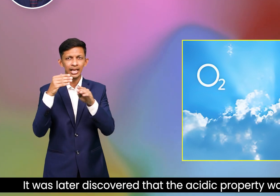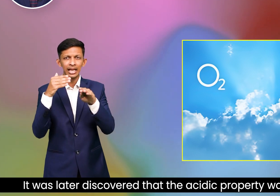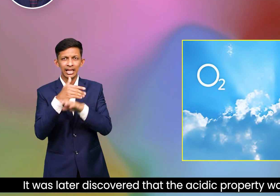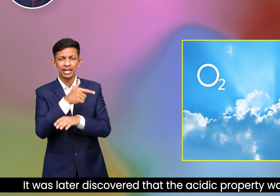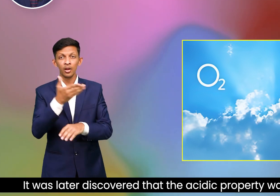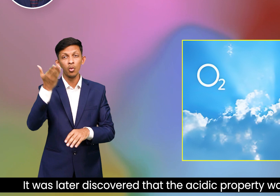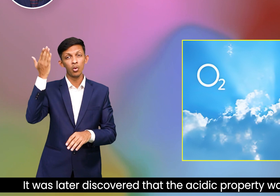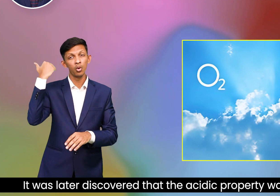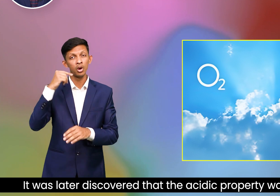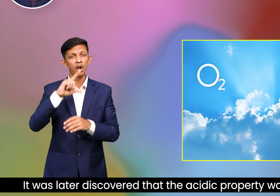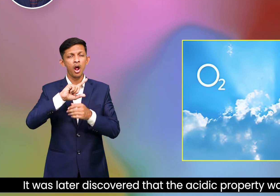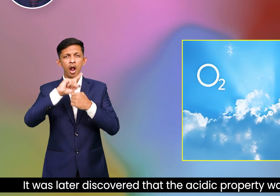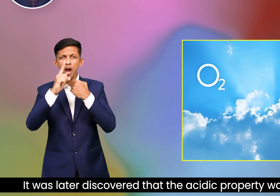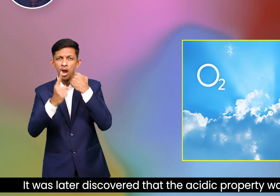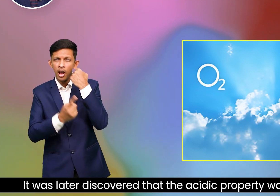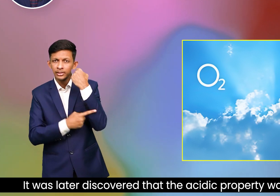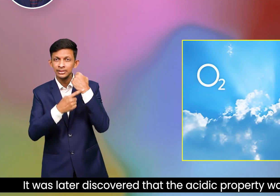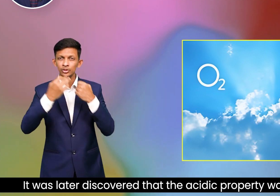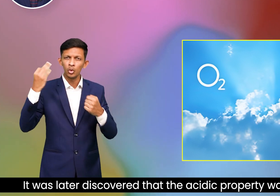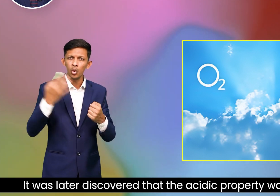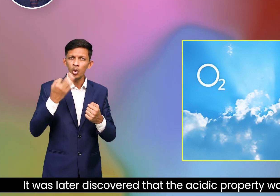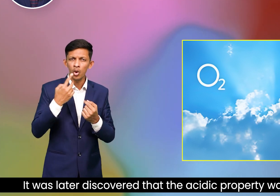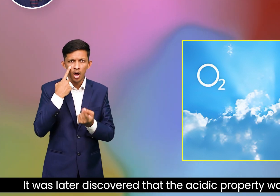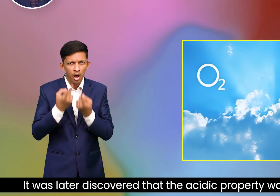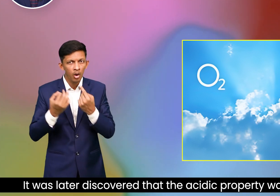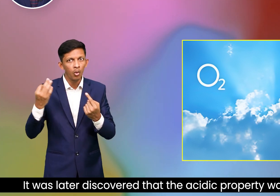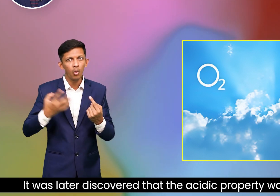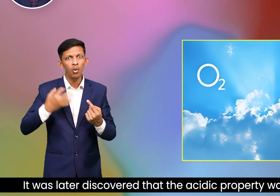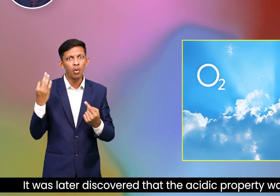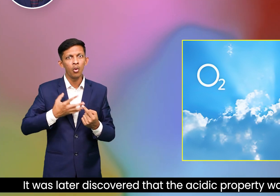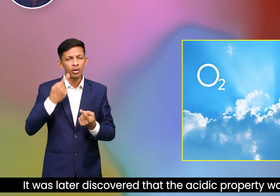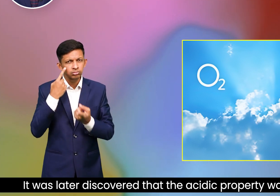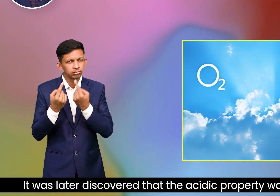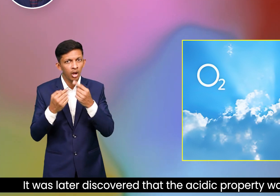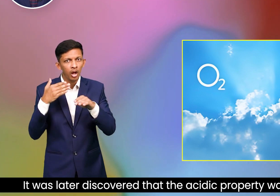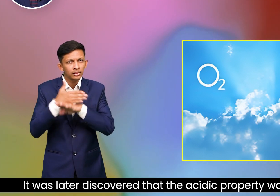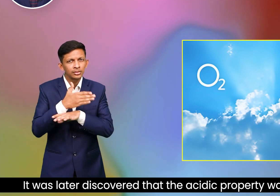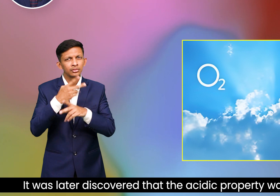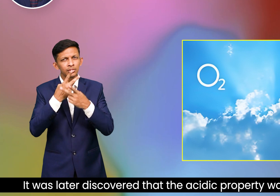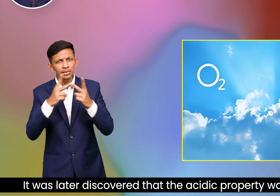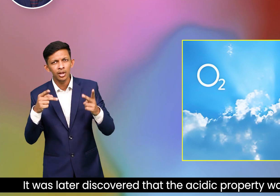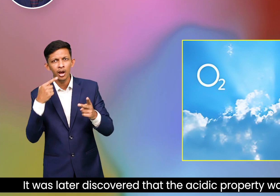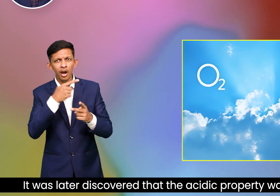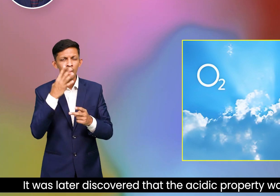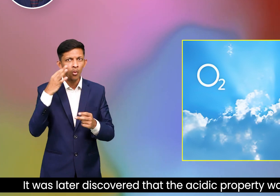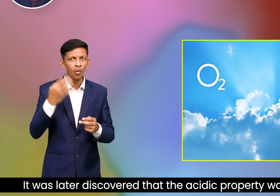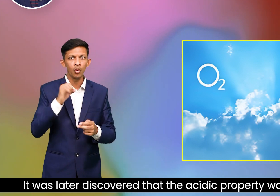later discovered that the acidic property was not related to